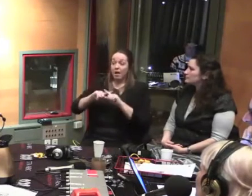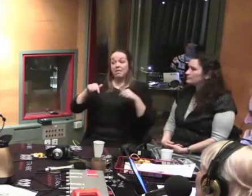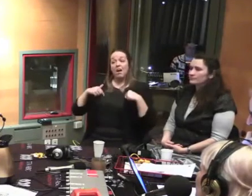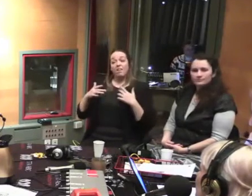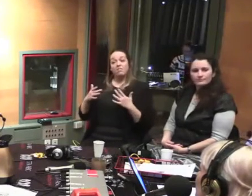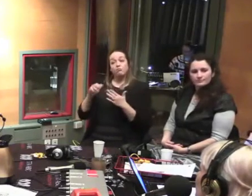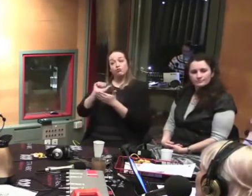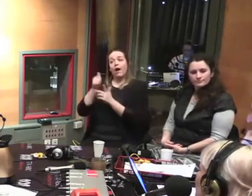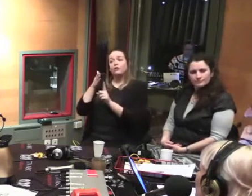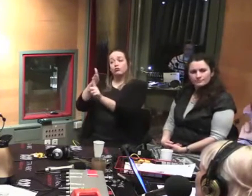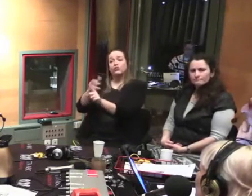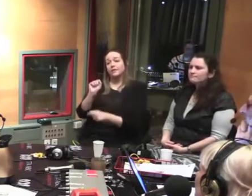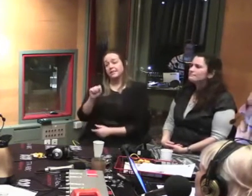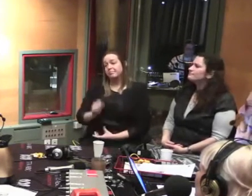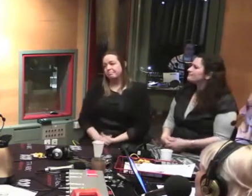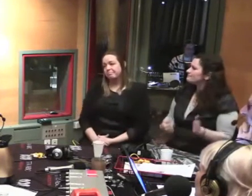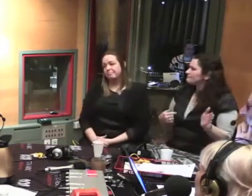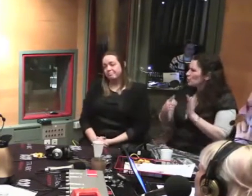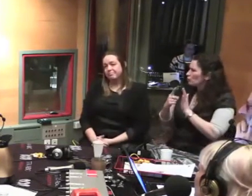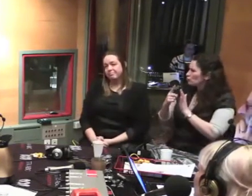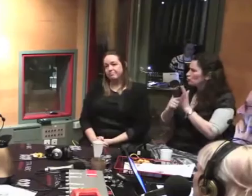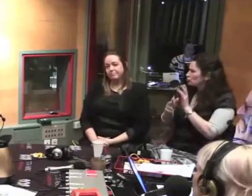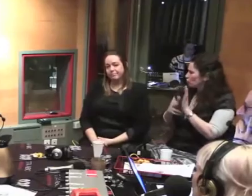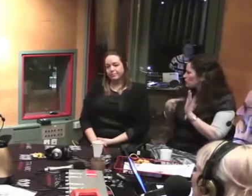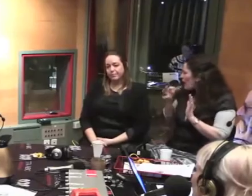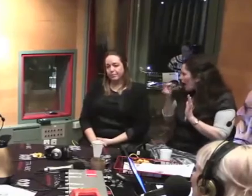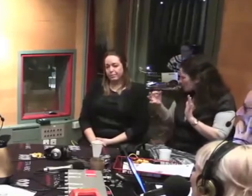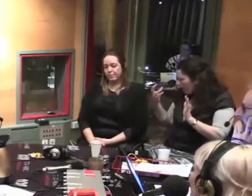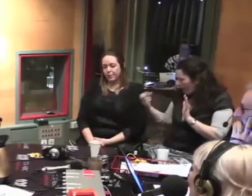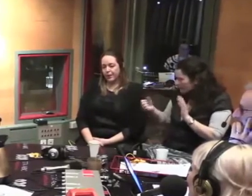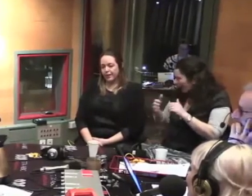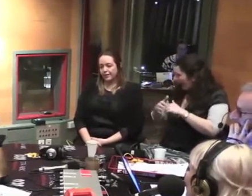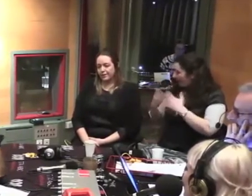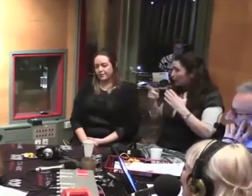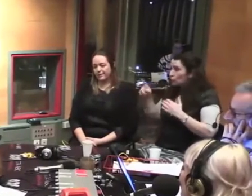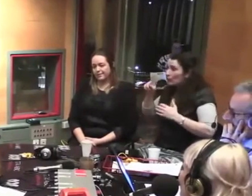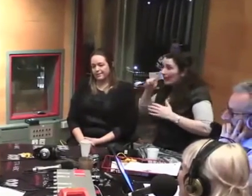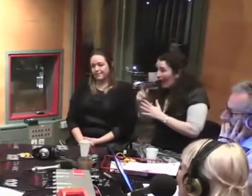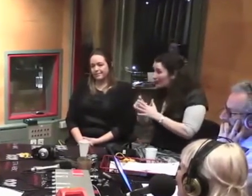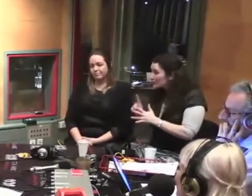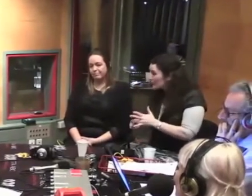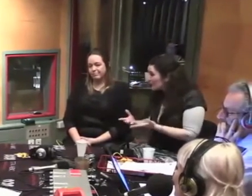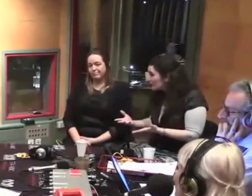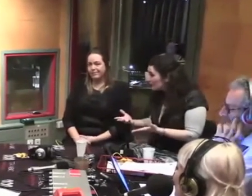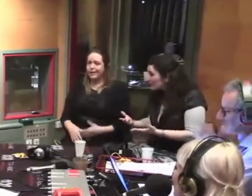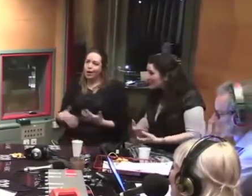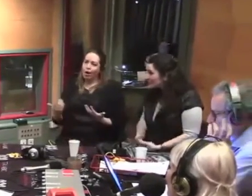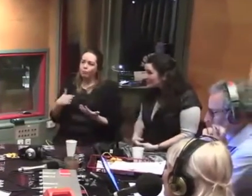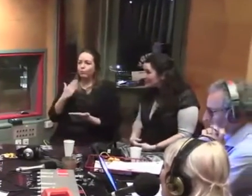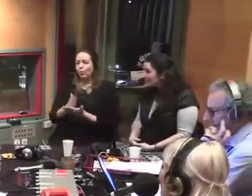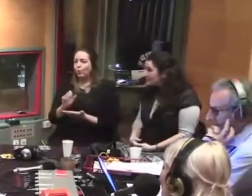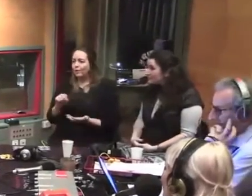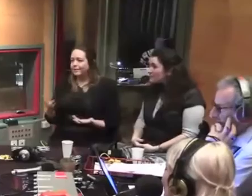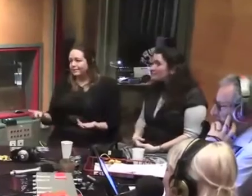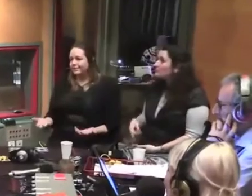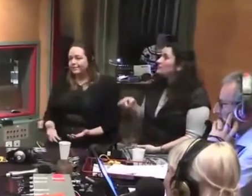direction. Is there anything that you've ever found you can't do? Oh, I'm sure there is. I'm just thinking about... You've played cricket